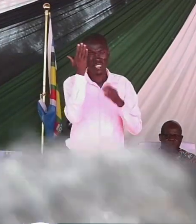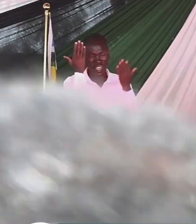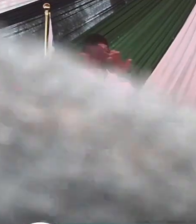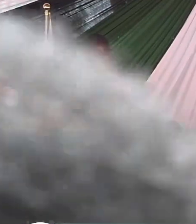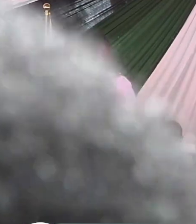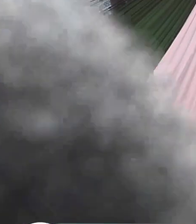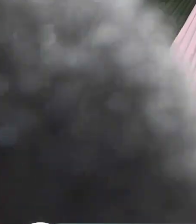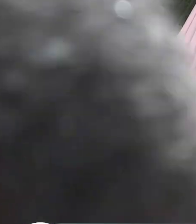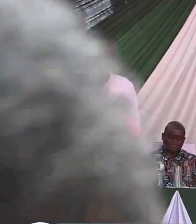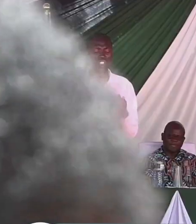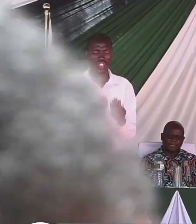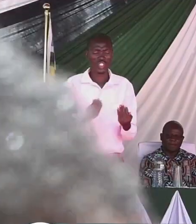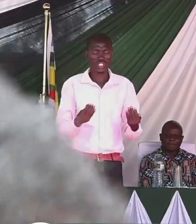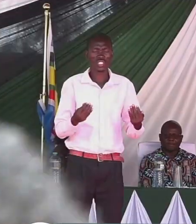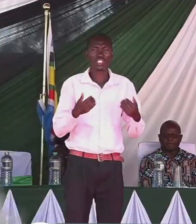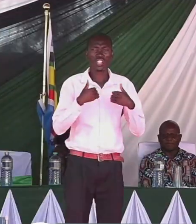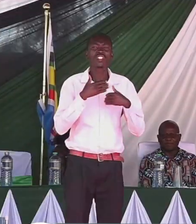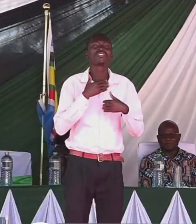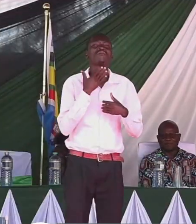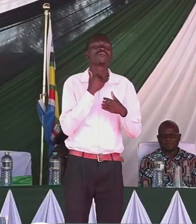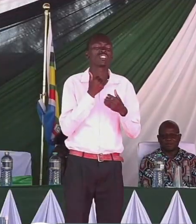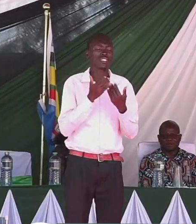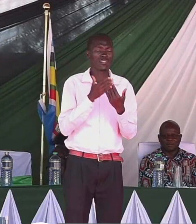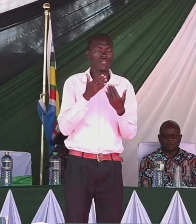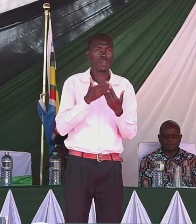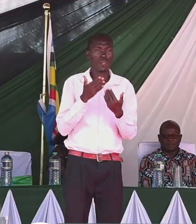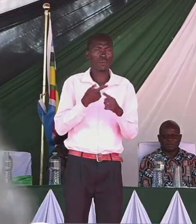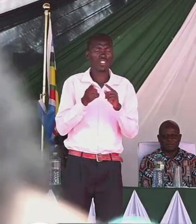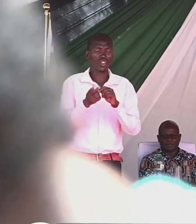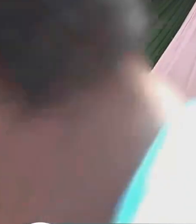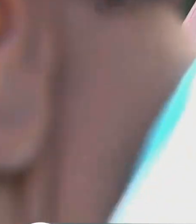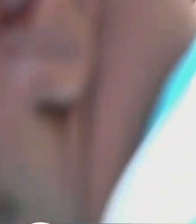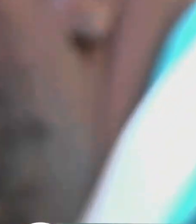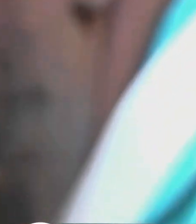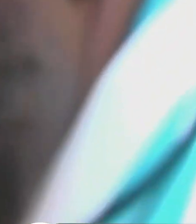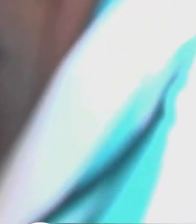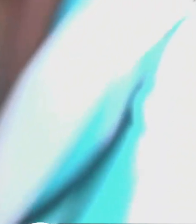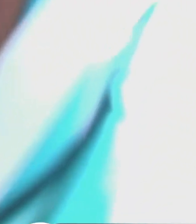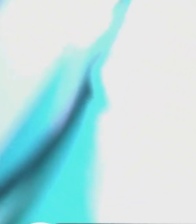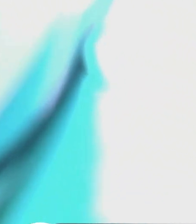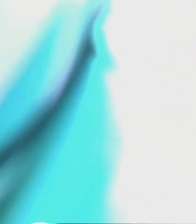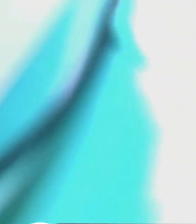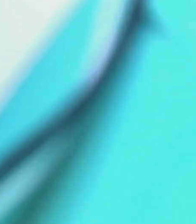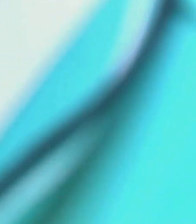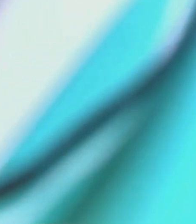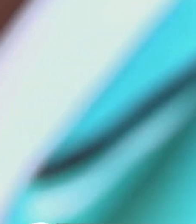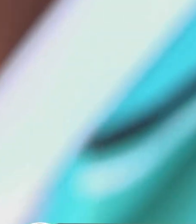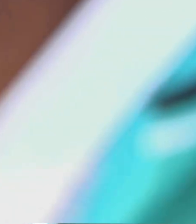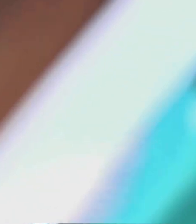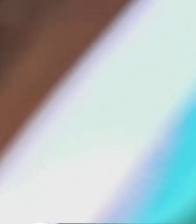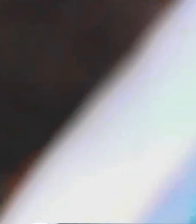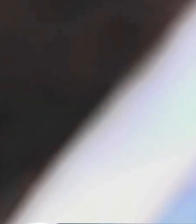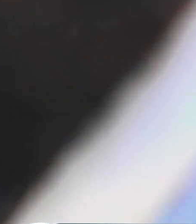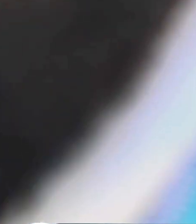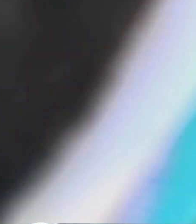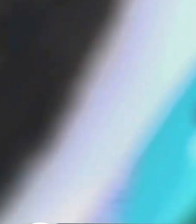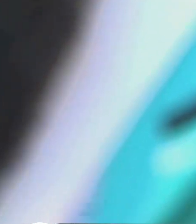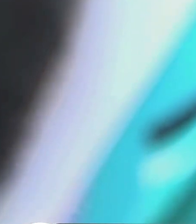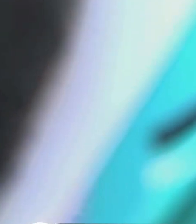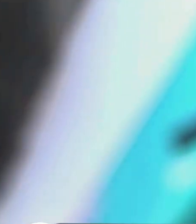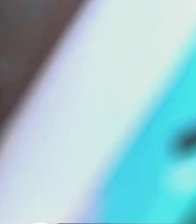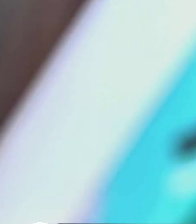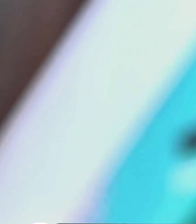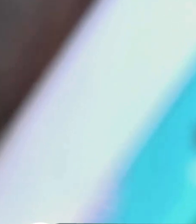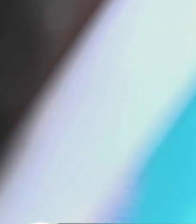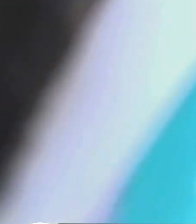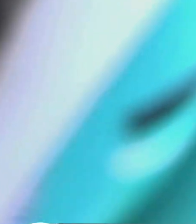need care. And therefore, we just need to go and change to have it as a child care bill, which is spearheaded by our